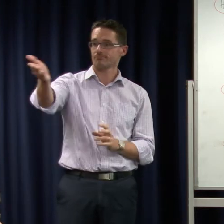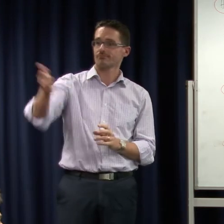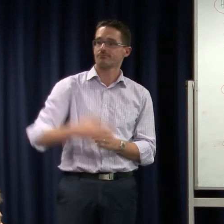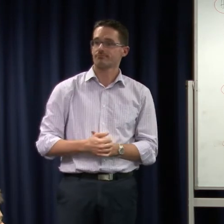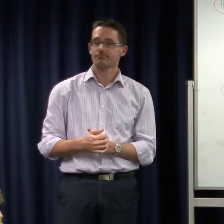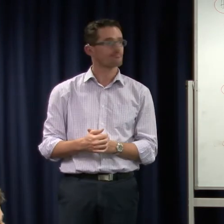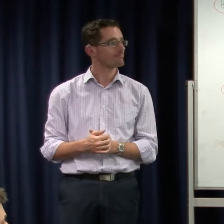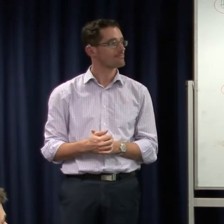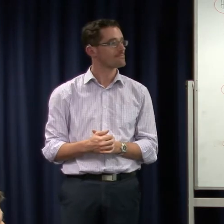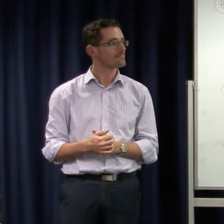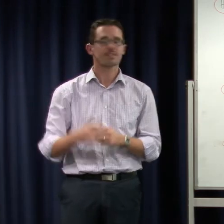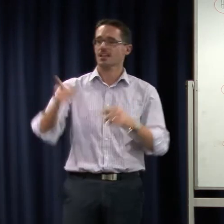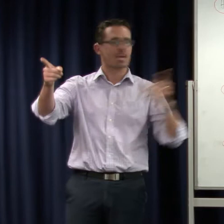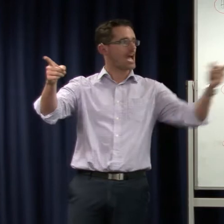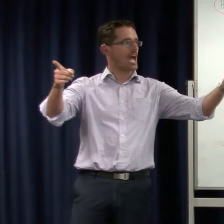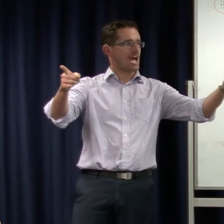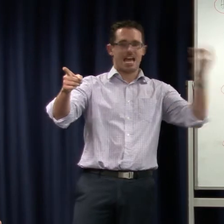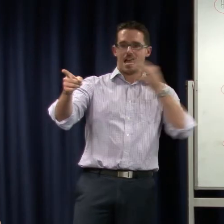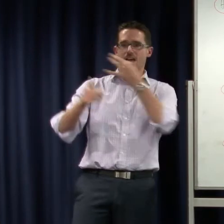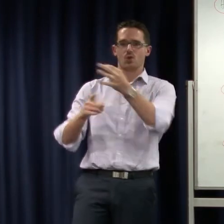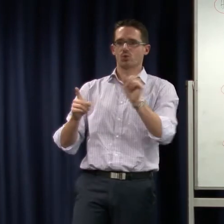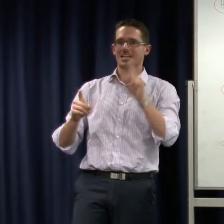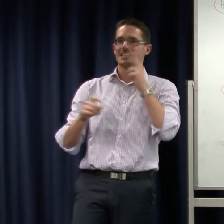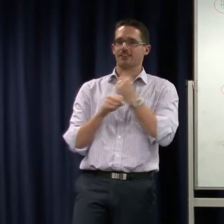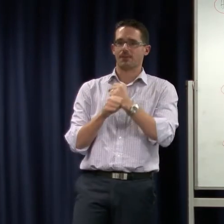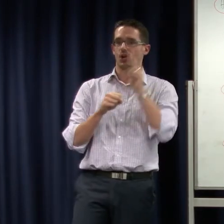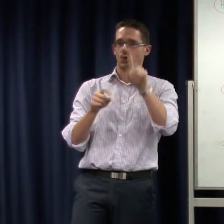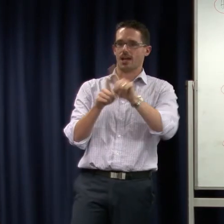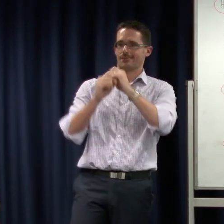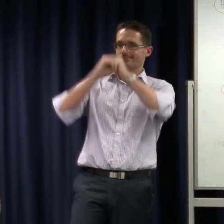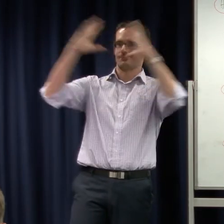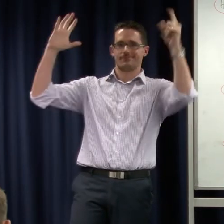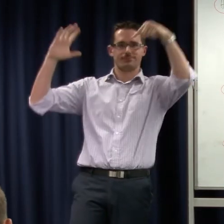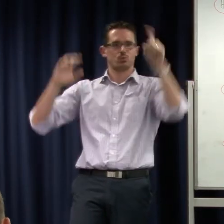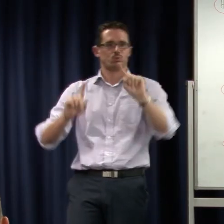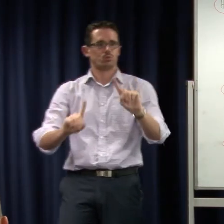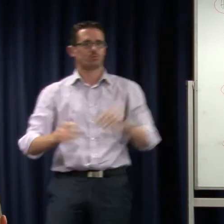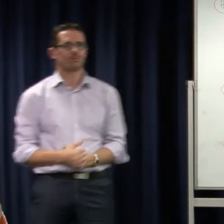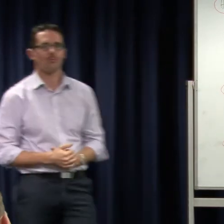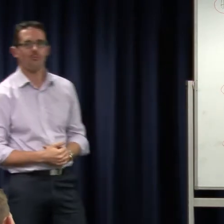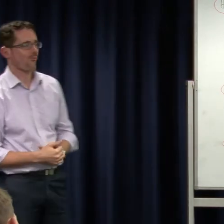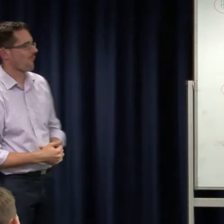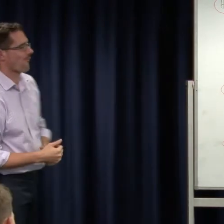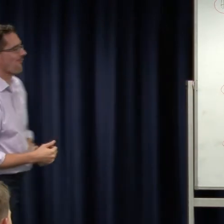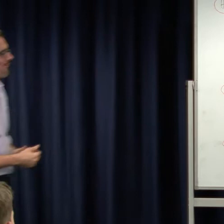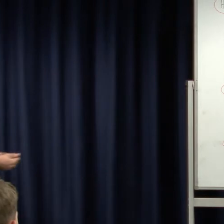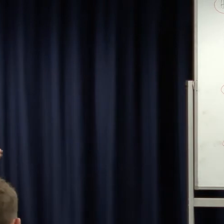And if you could ask what it looks like so we can get a better picture of that as well. Yeah, what would that look like then?